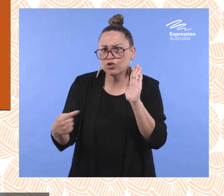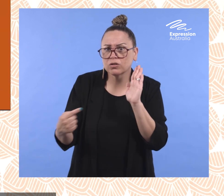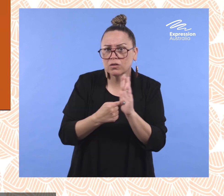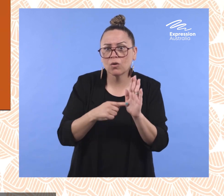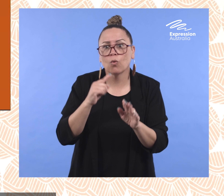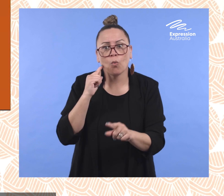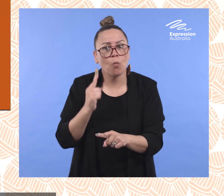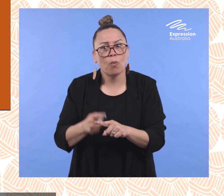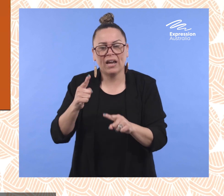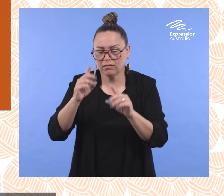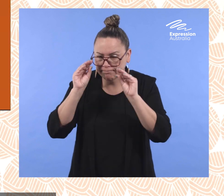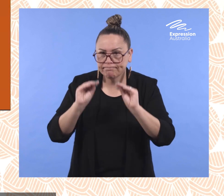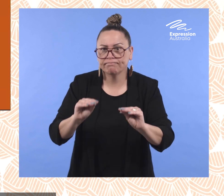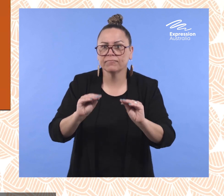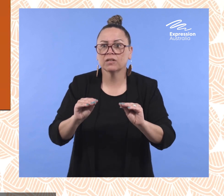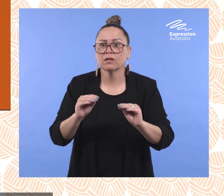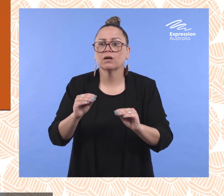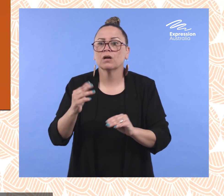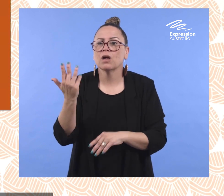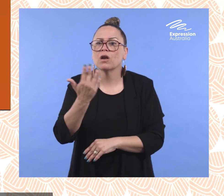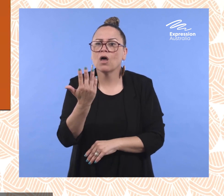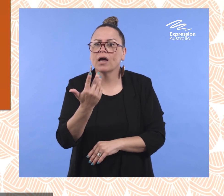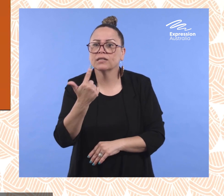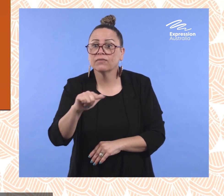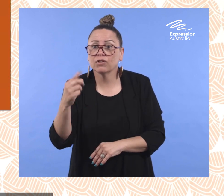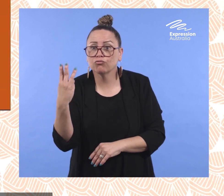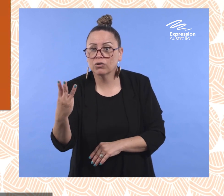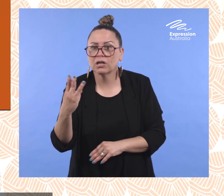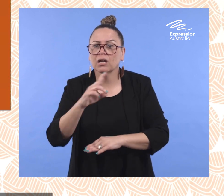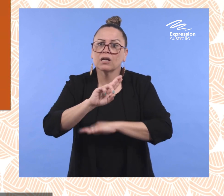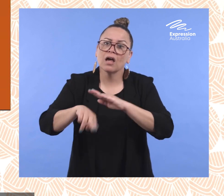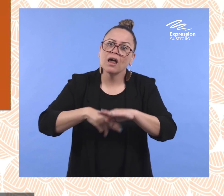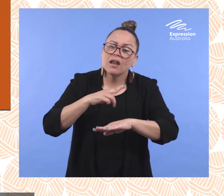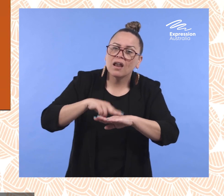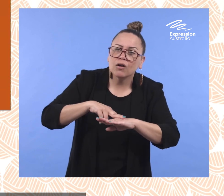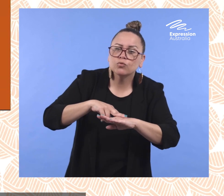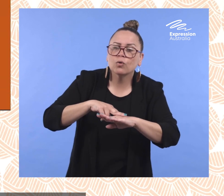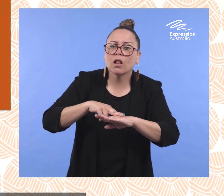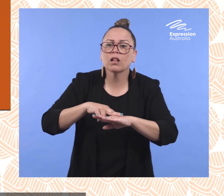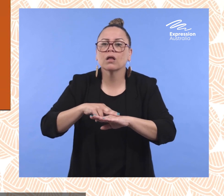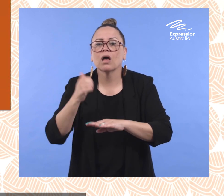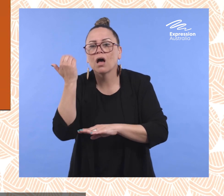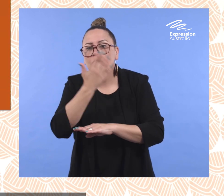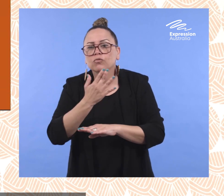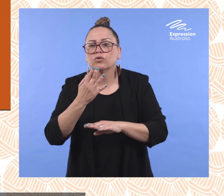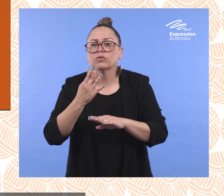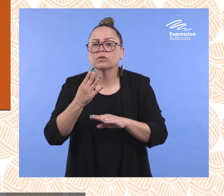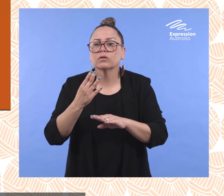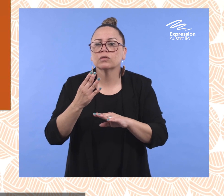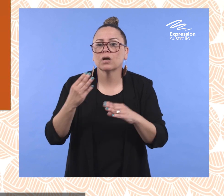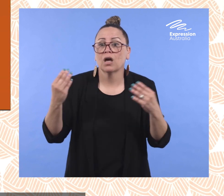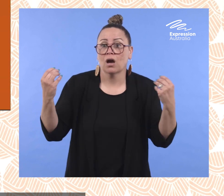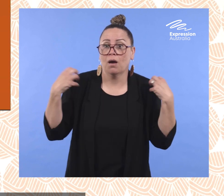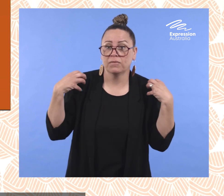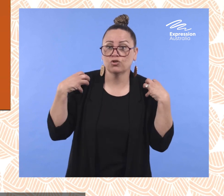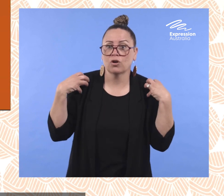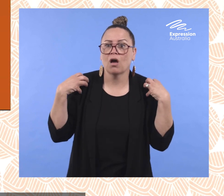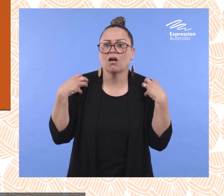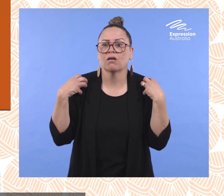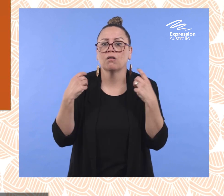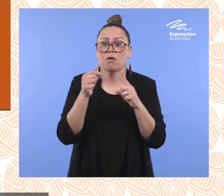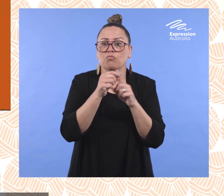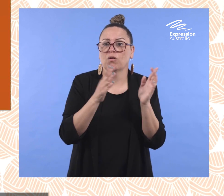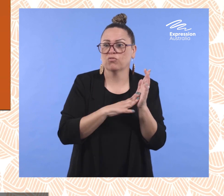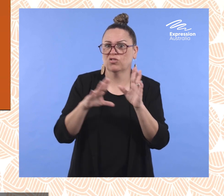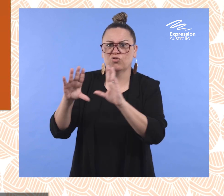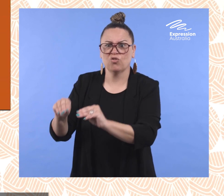Constitution? Quick history lesson. Back in 1973, Gough Whitlam established the National Aboriginal Consultative Committee until Malcolm Fraser got rid of